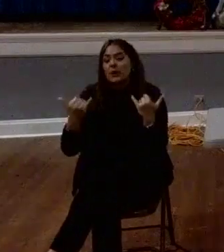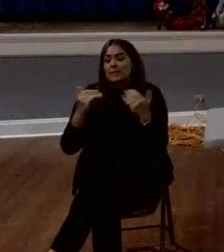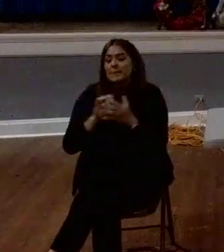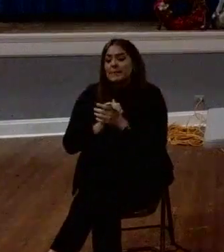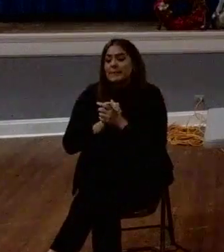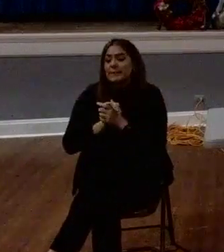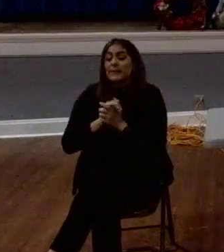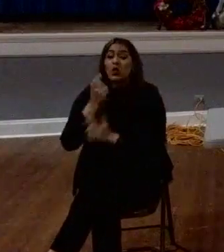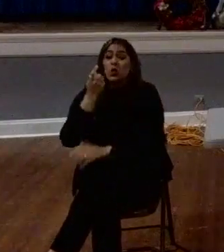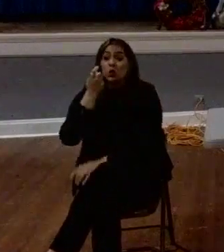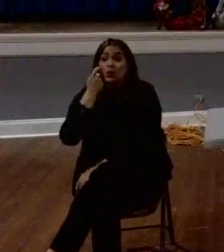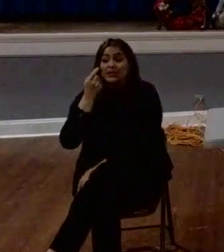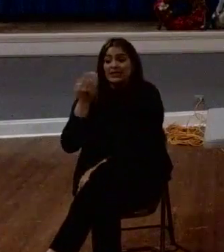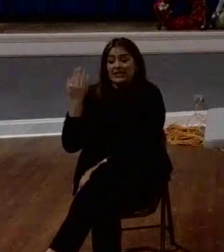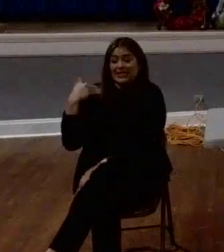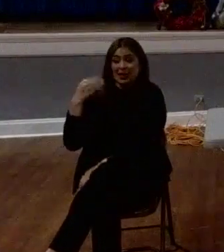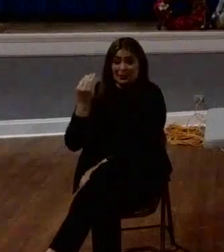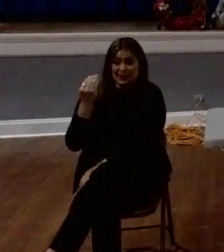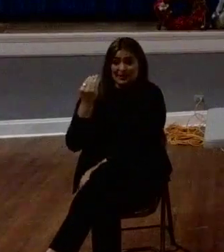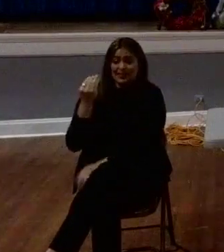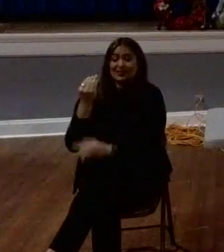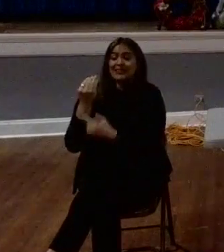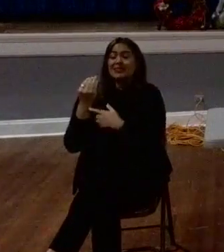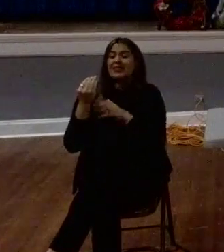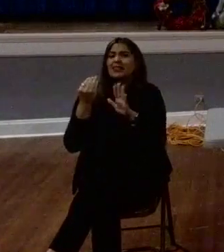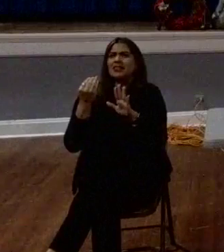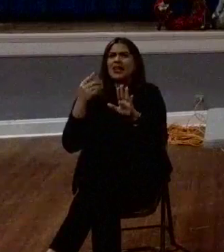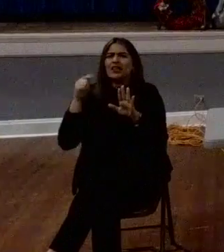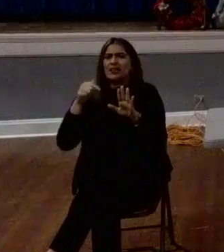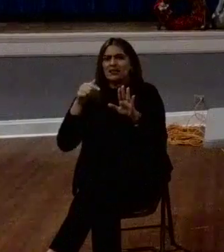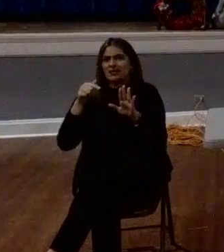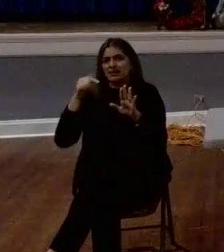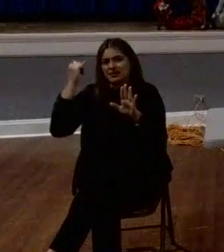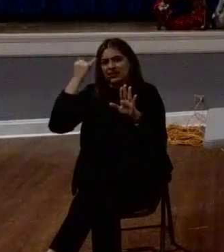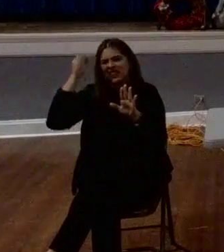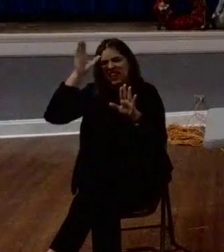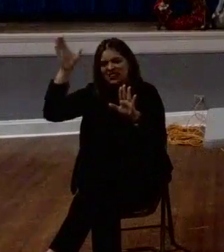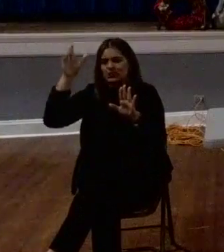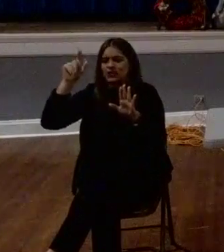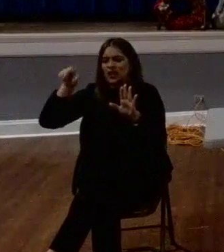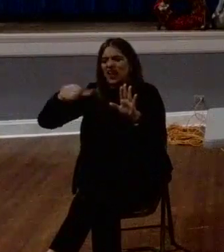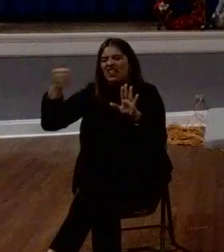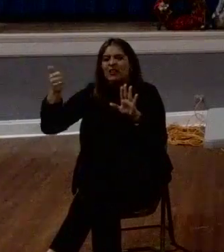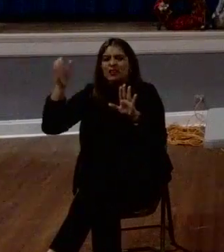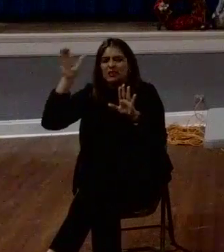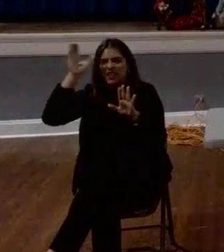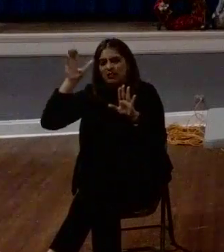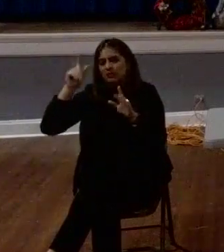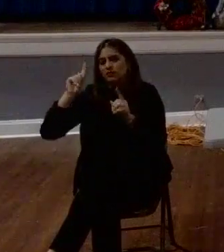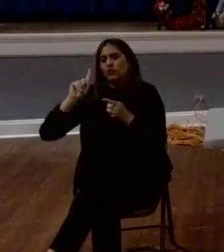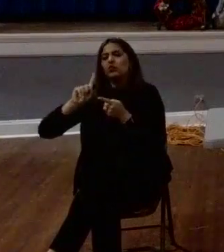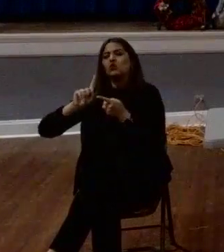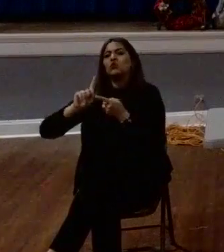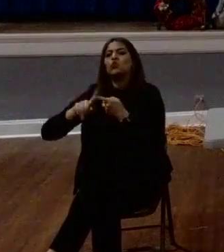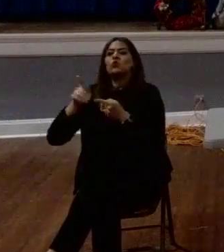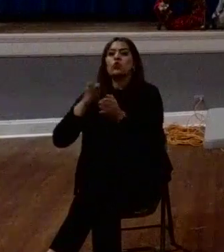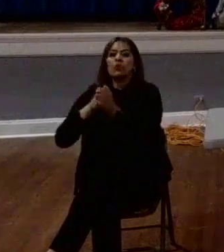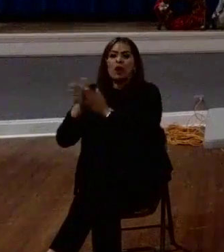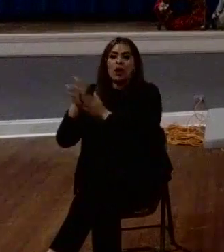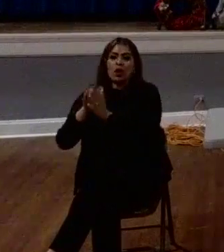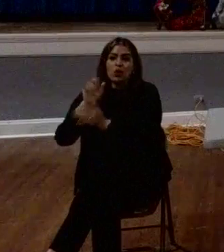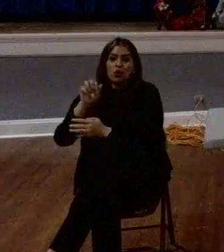This past Monday, I actually presented not this concept, but the previous concept to the Parks and Recreation Board. And one of the